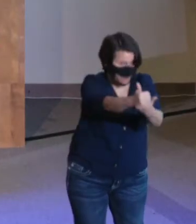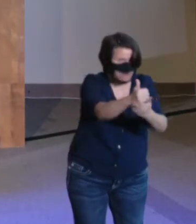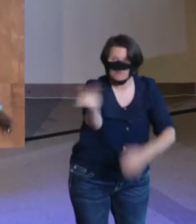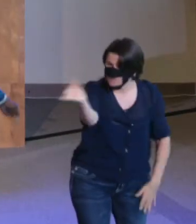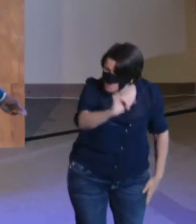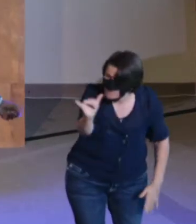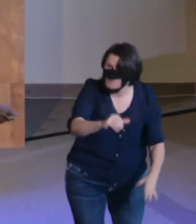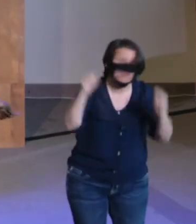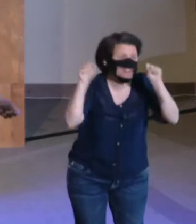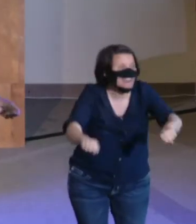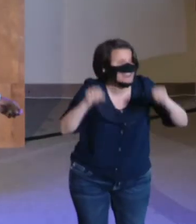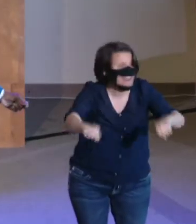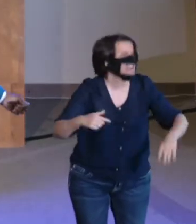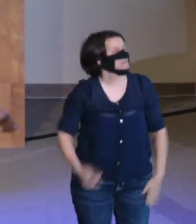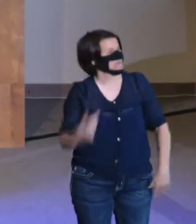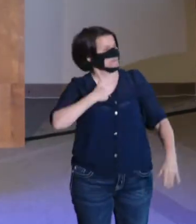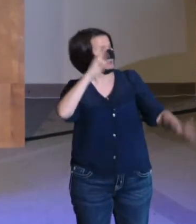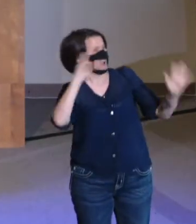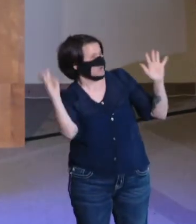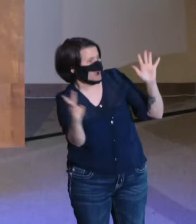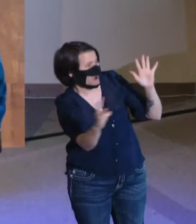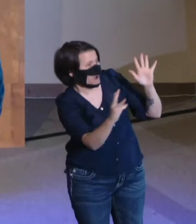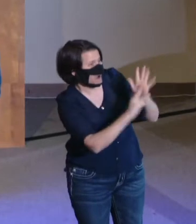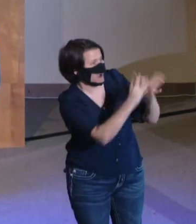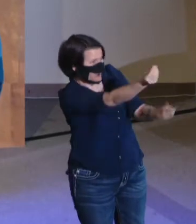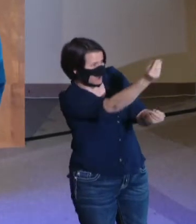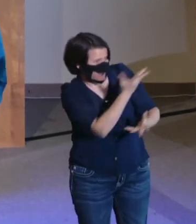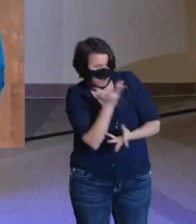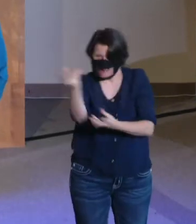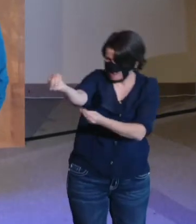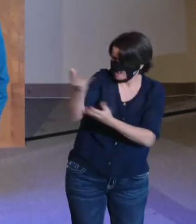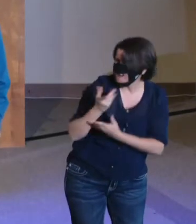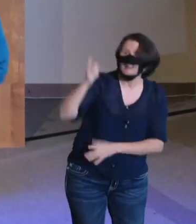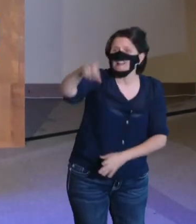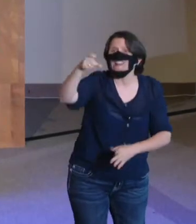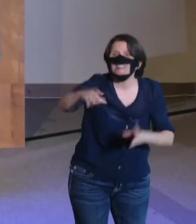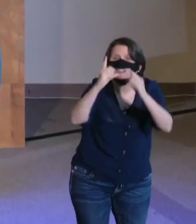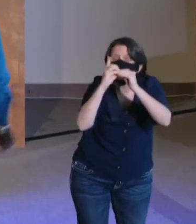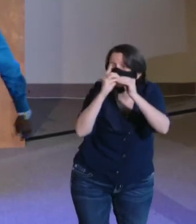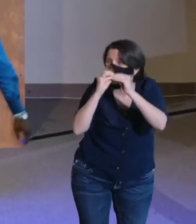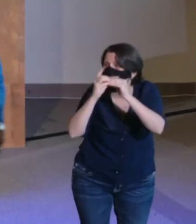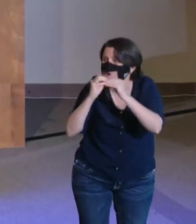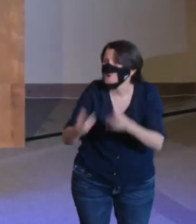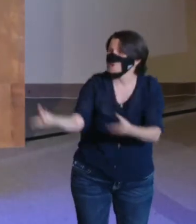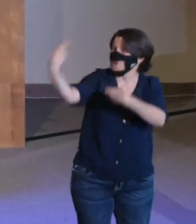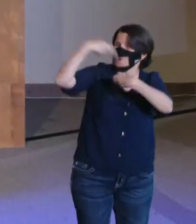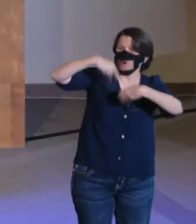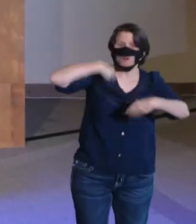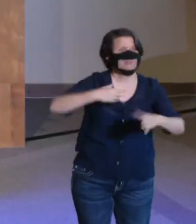Hey! I get a witness. I just need one more witness. God's still